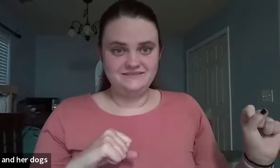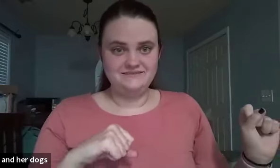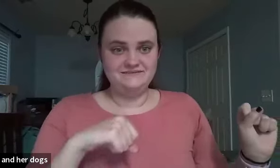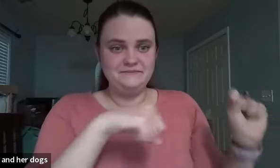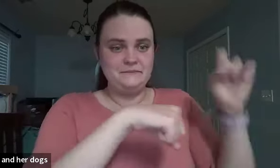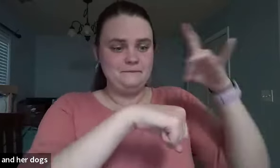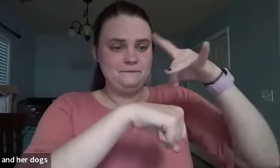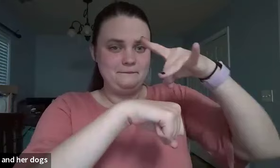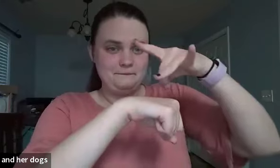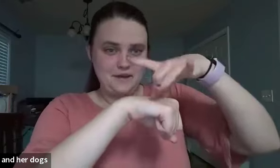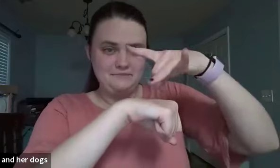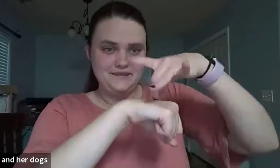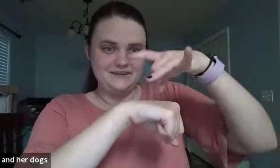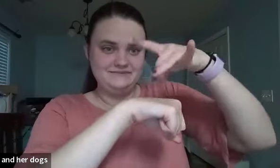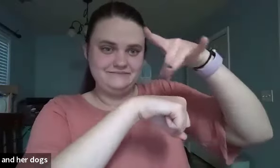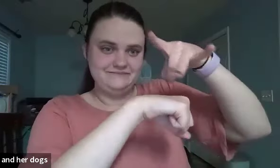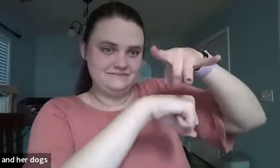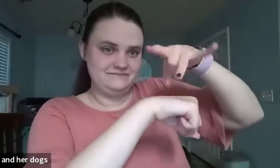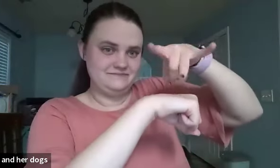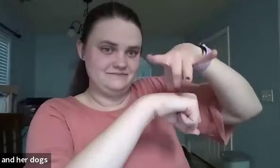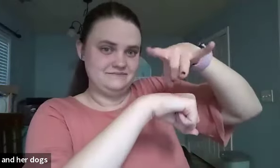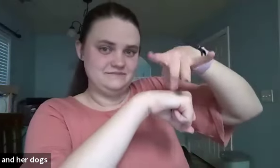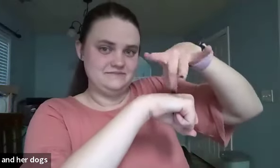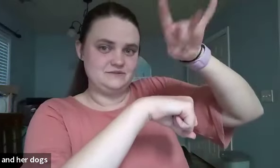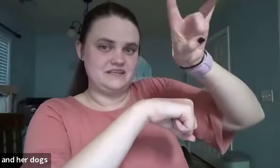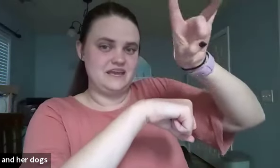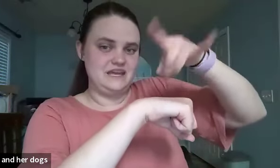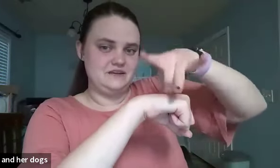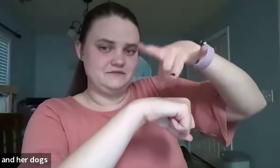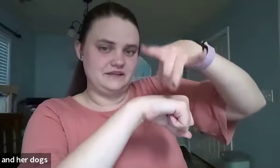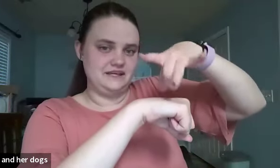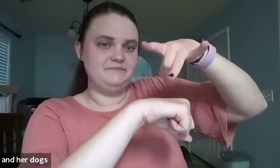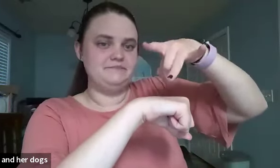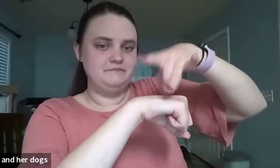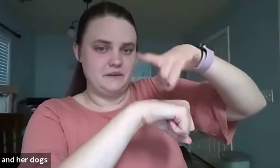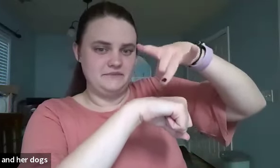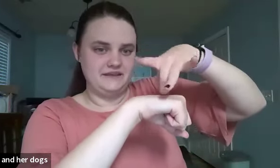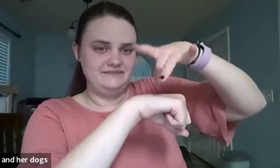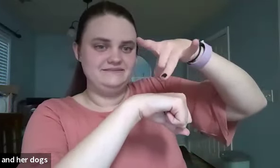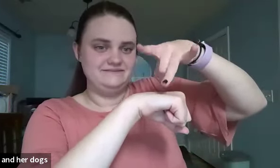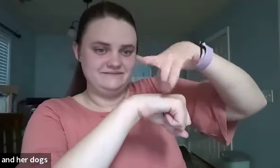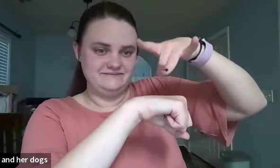Pumpkin. Pumpkin. So it's the 8 and you're flicking it. Pumpkin.